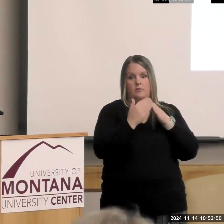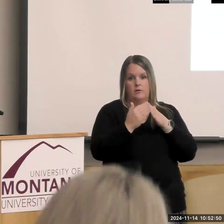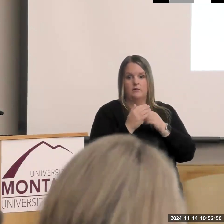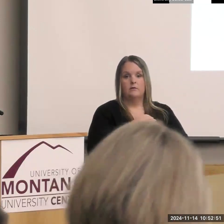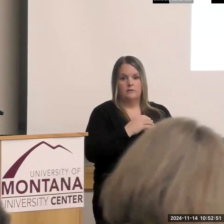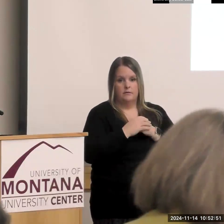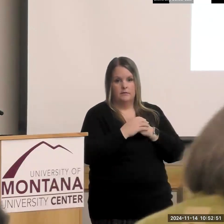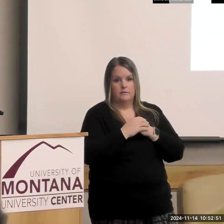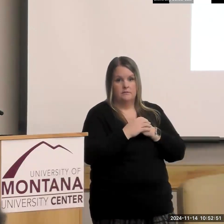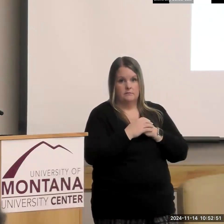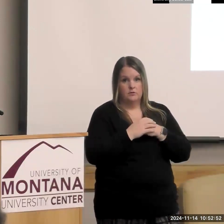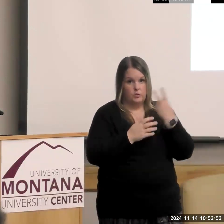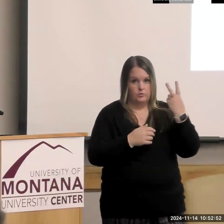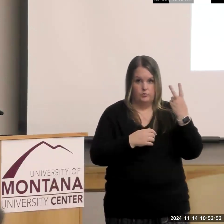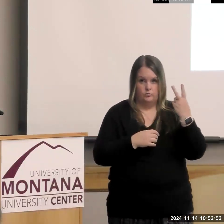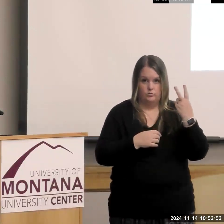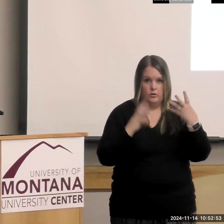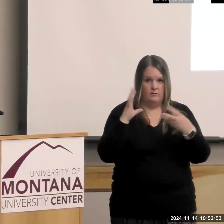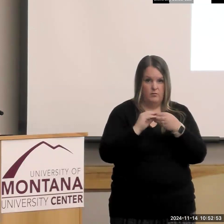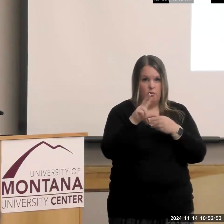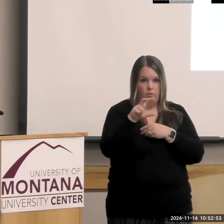of 346.